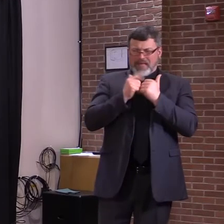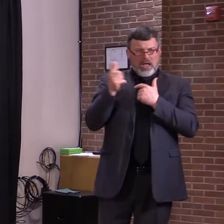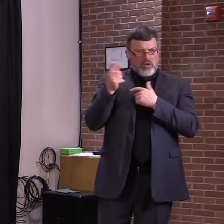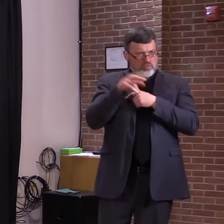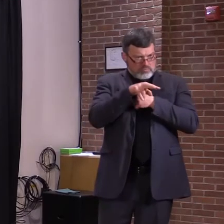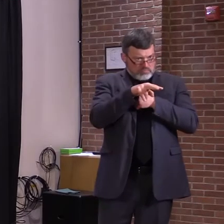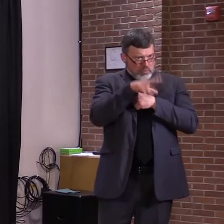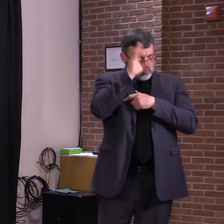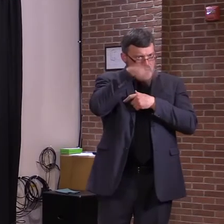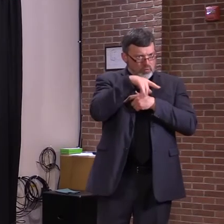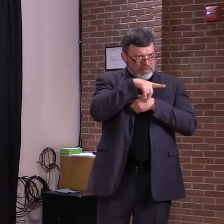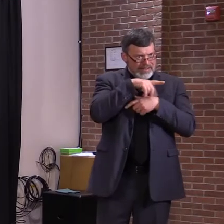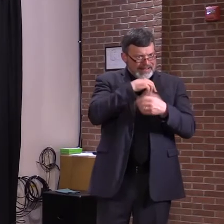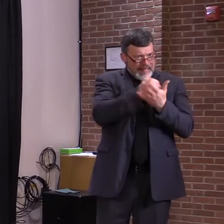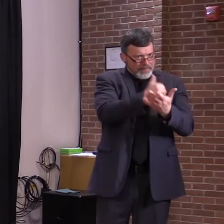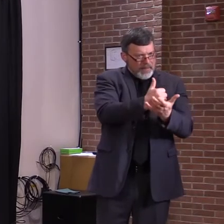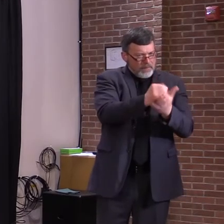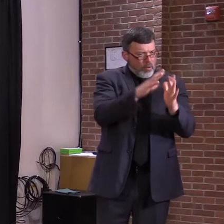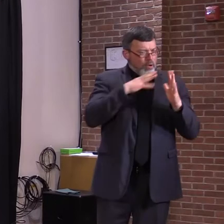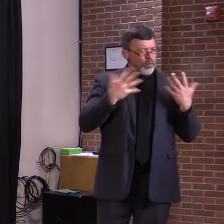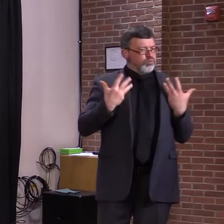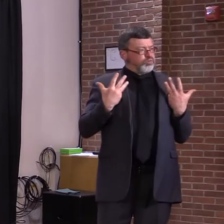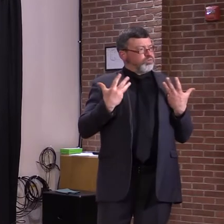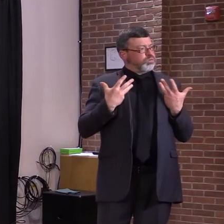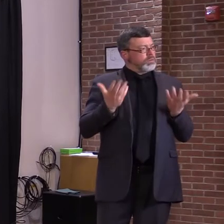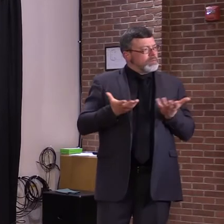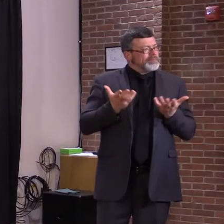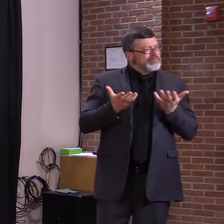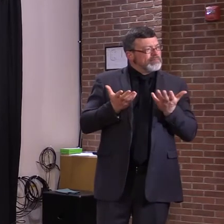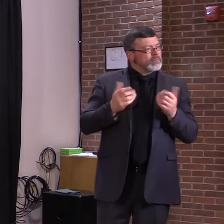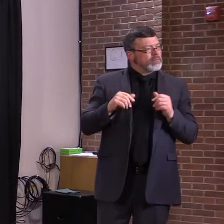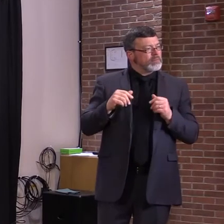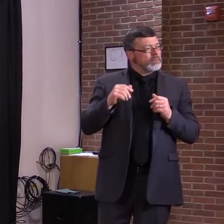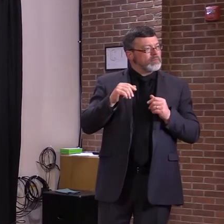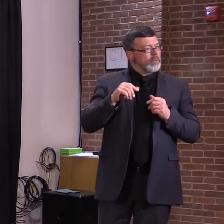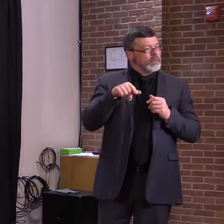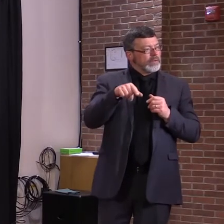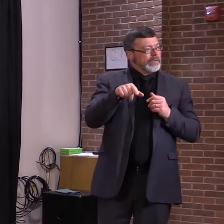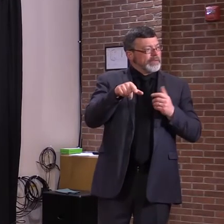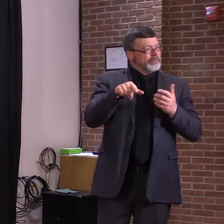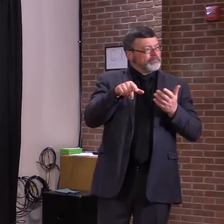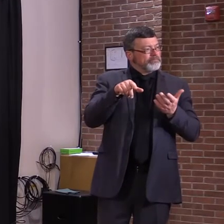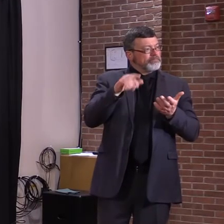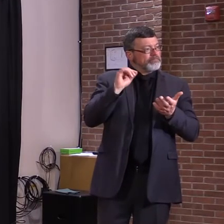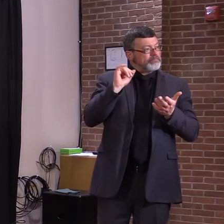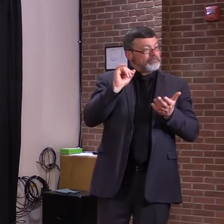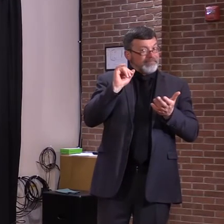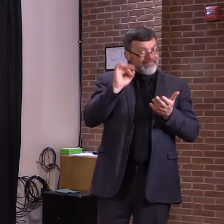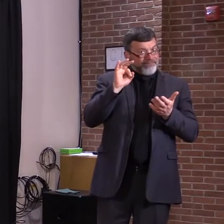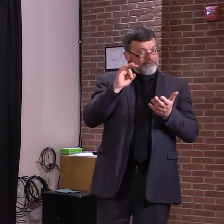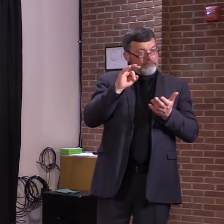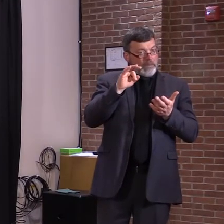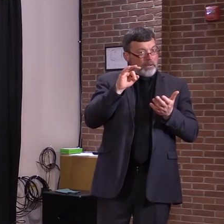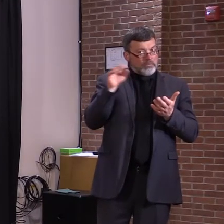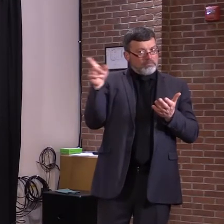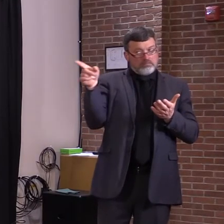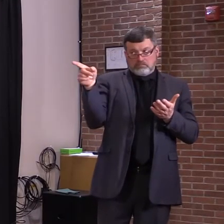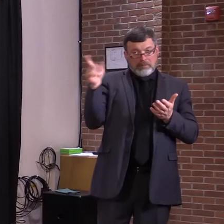forward to measure whether things like the school mask mandate or the general mask